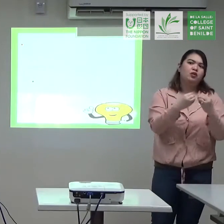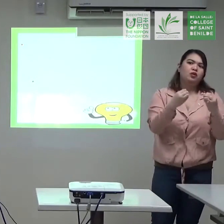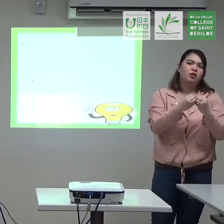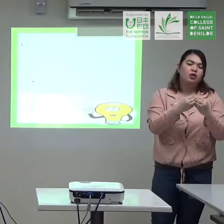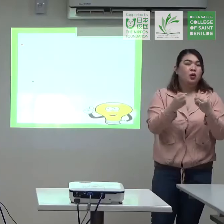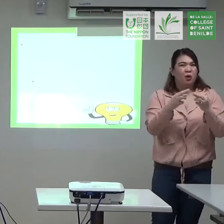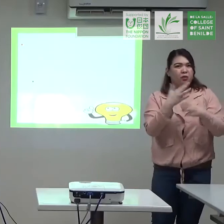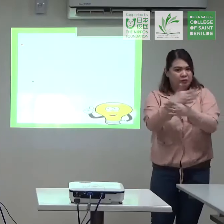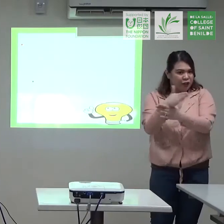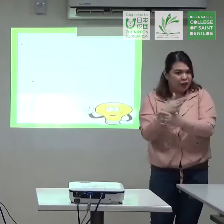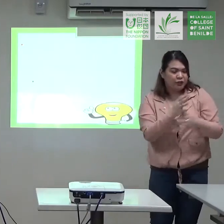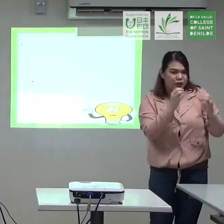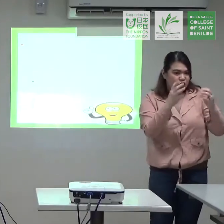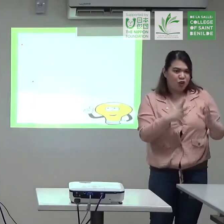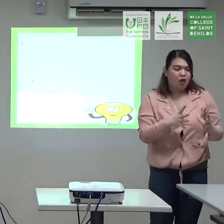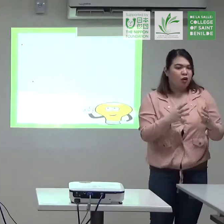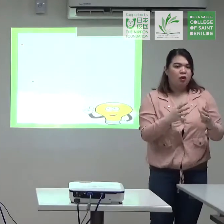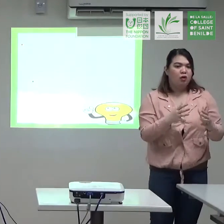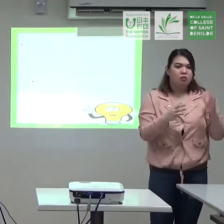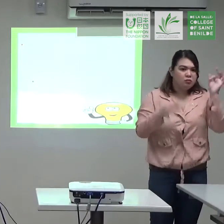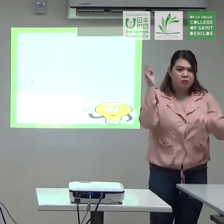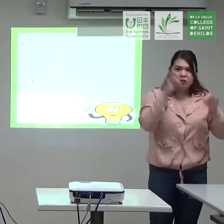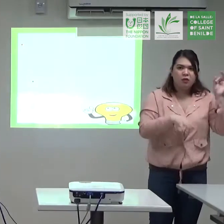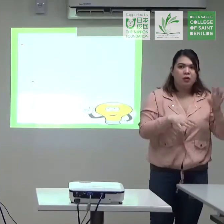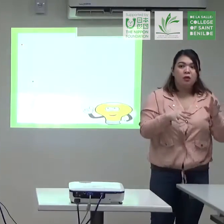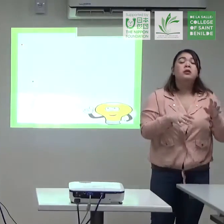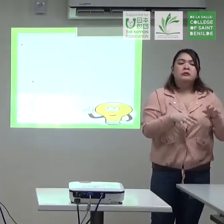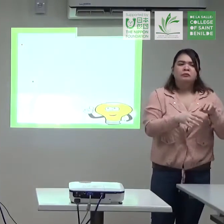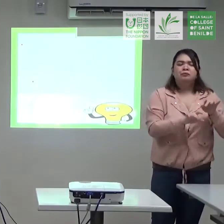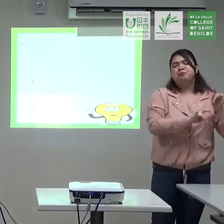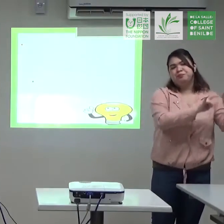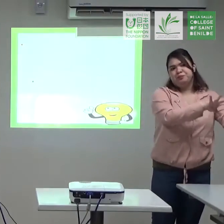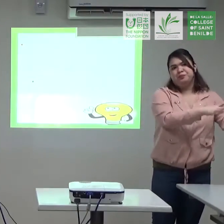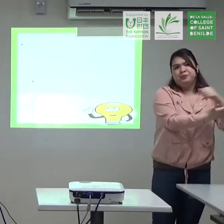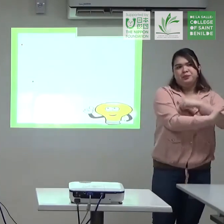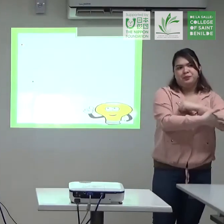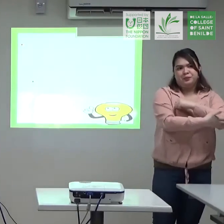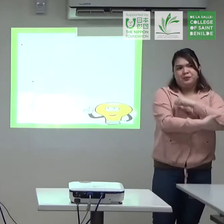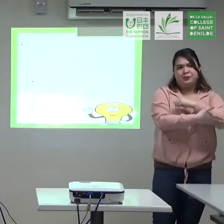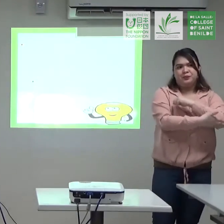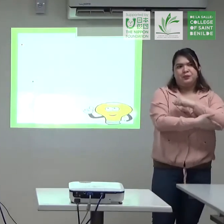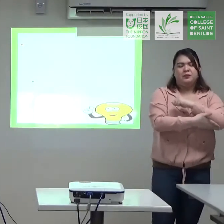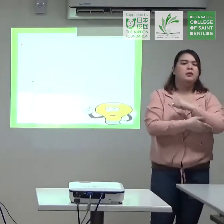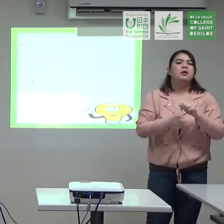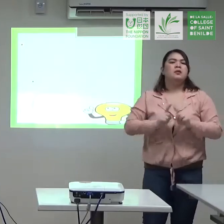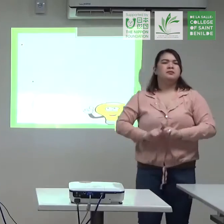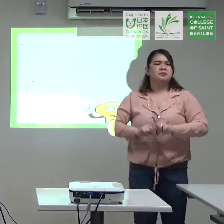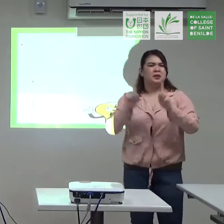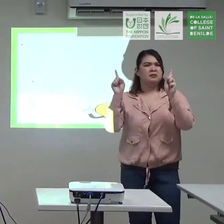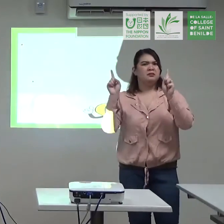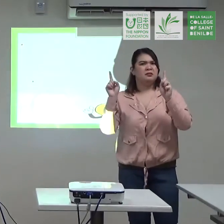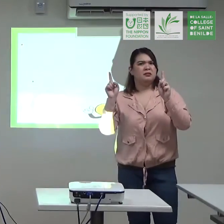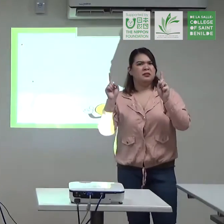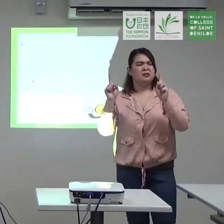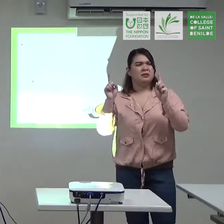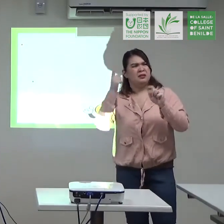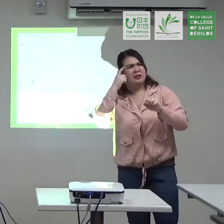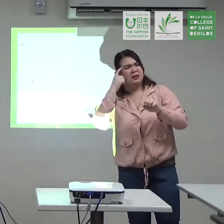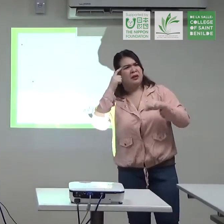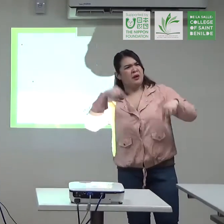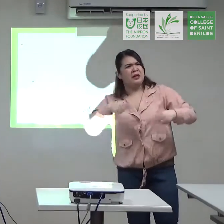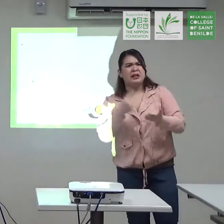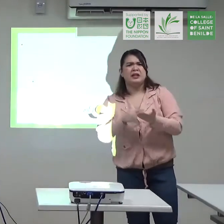teacher. But they do that in Australia. Sabi ko, what is the passing rate